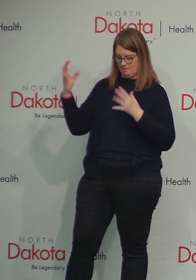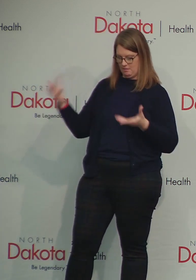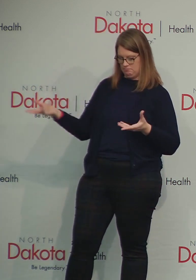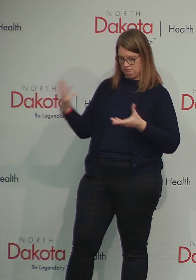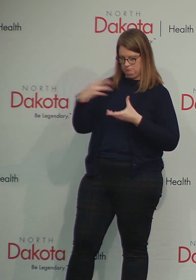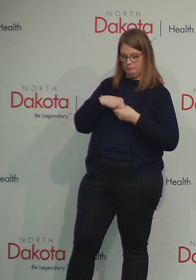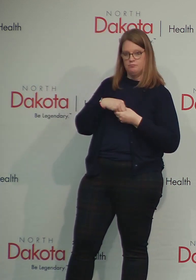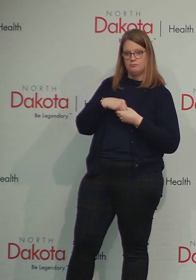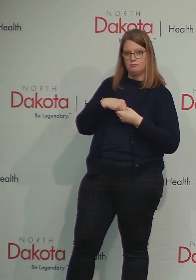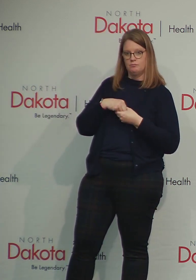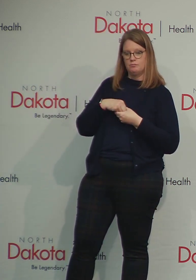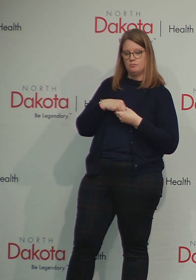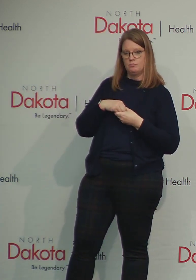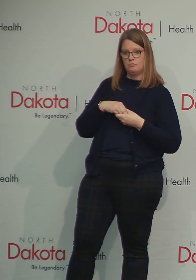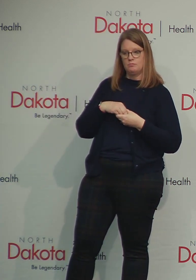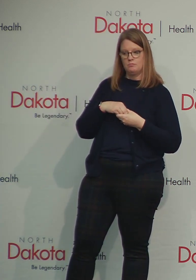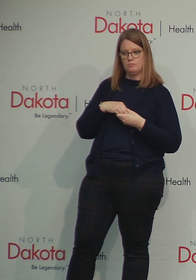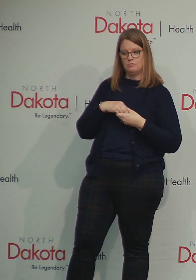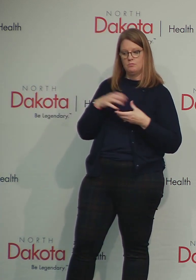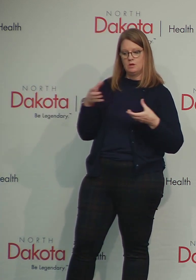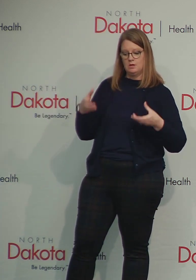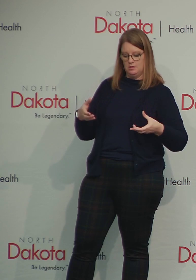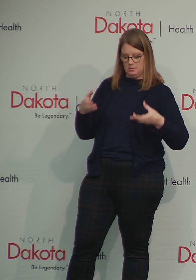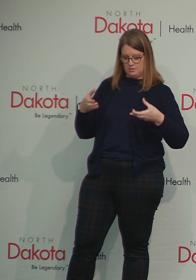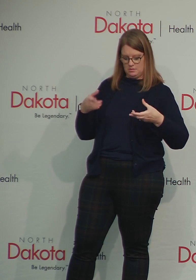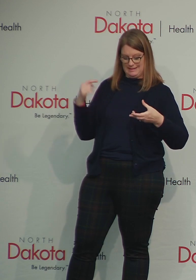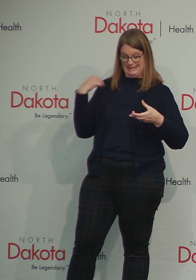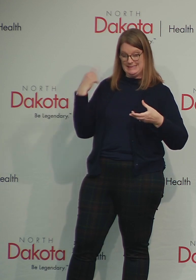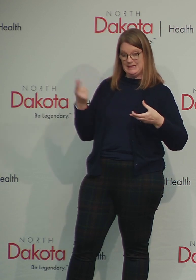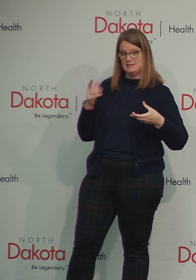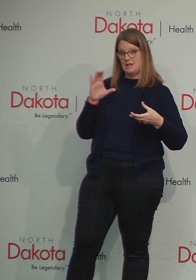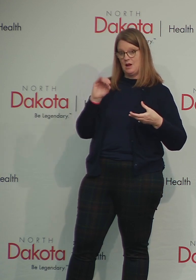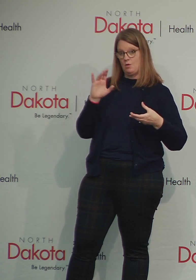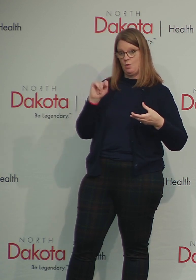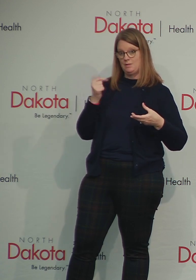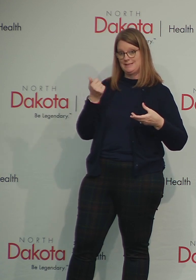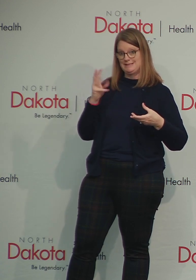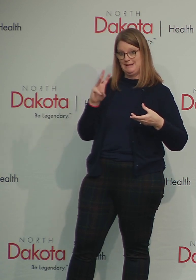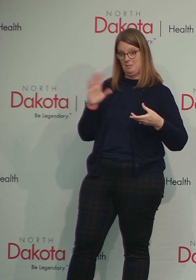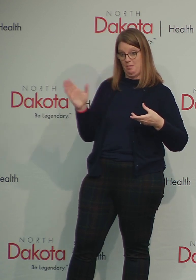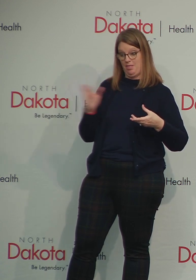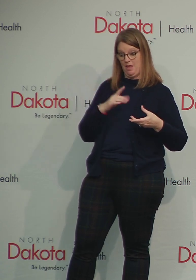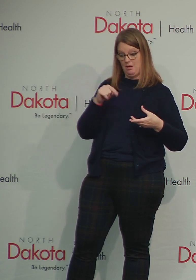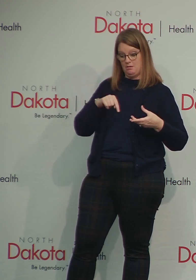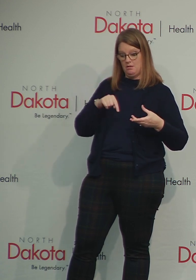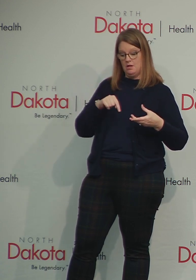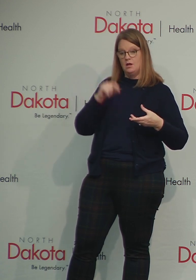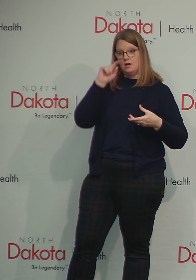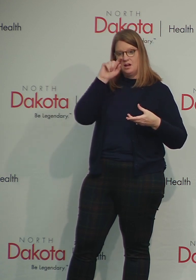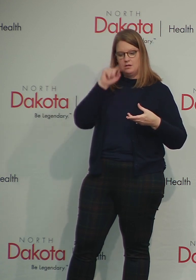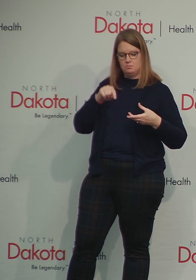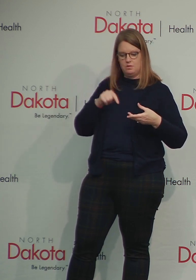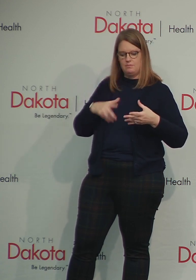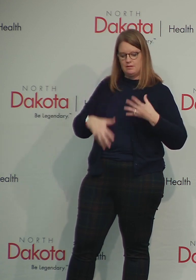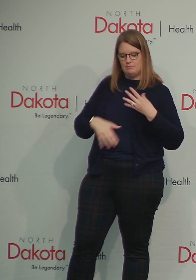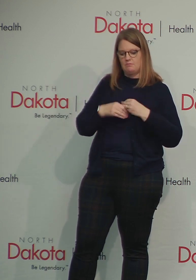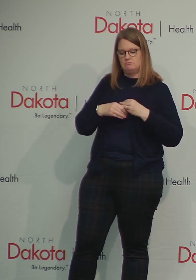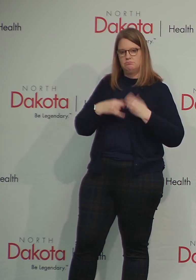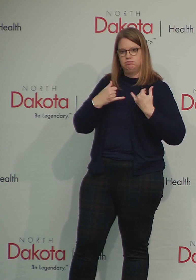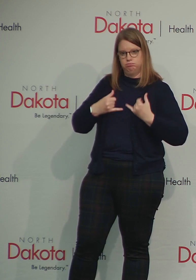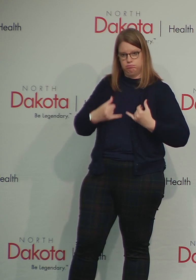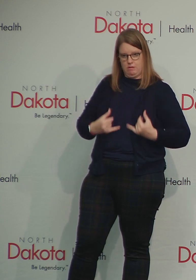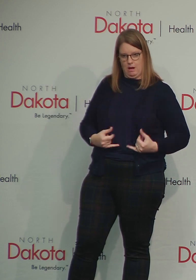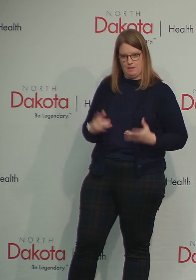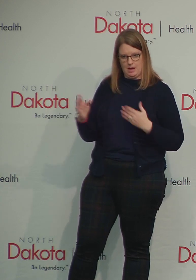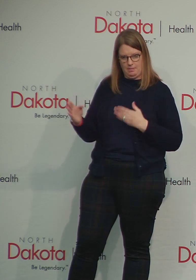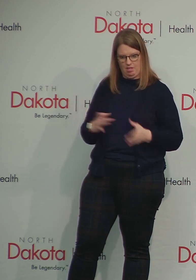feedback. Even since that October 16th plan, we have been updating the plan every